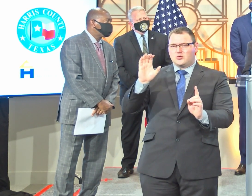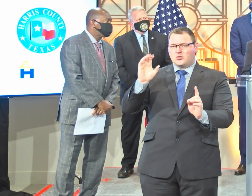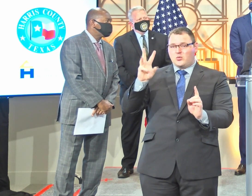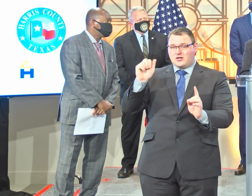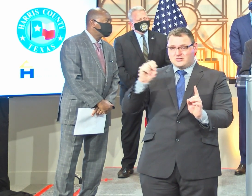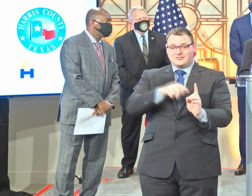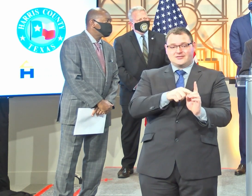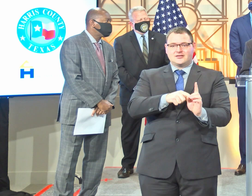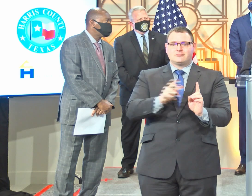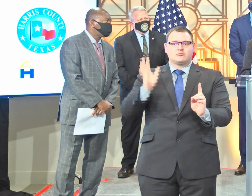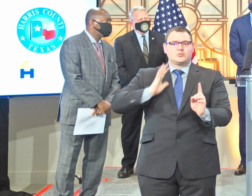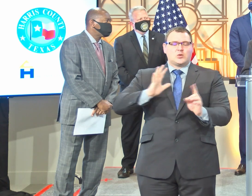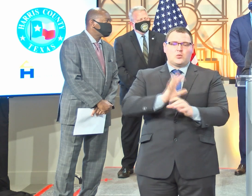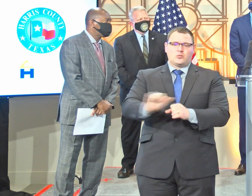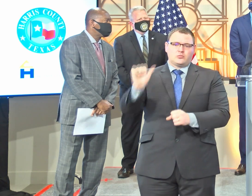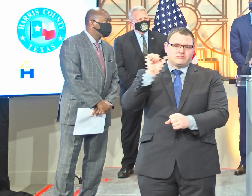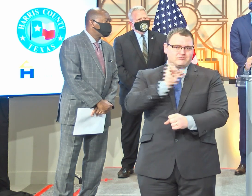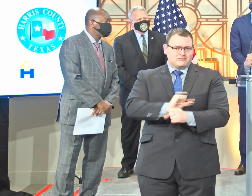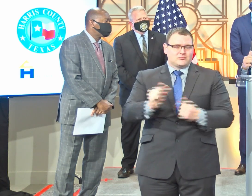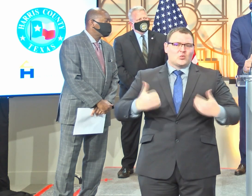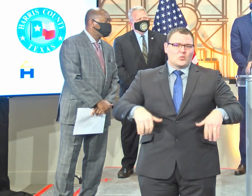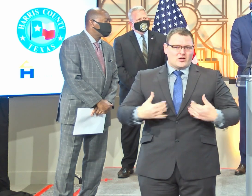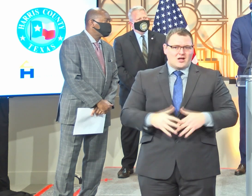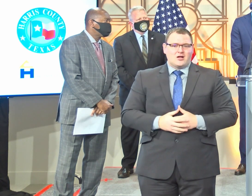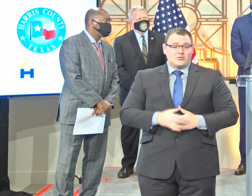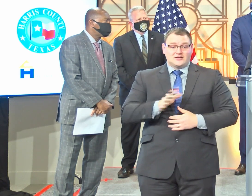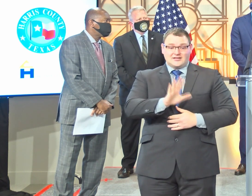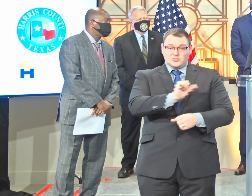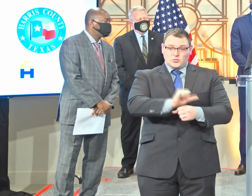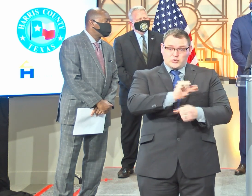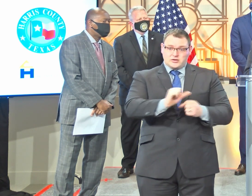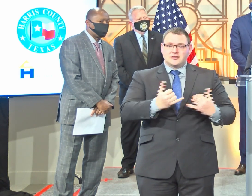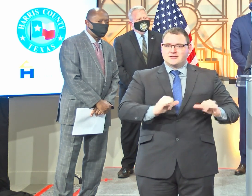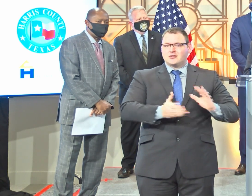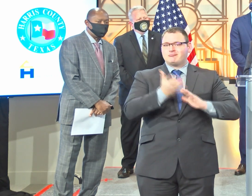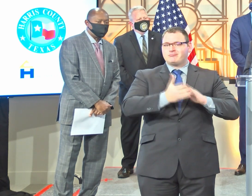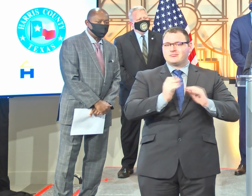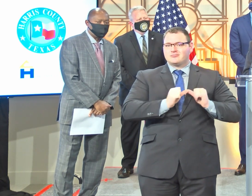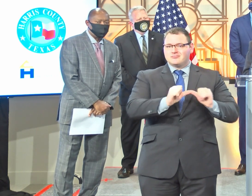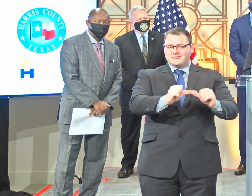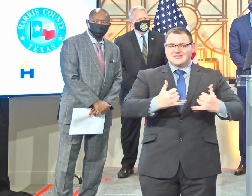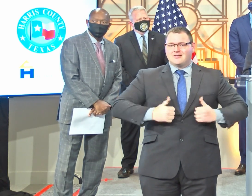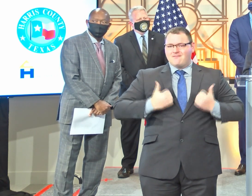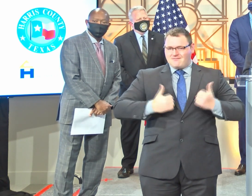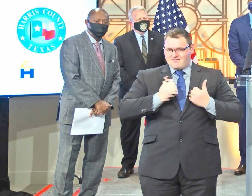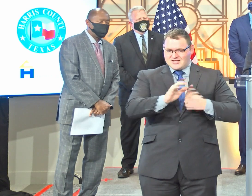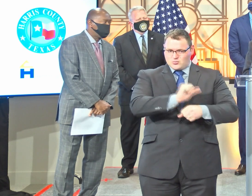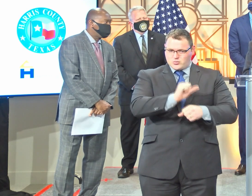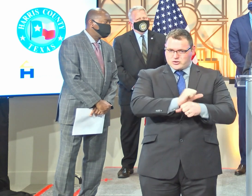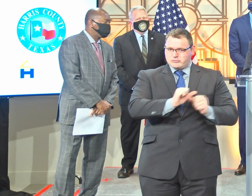have dealt with this issue on many fronts. First, as a young beat cop, seen